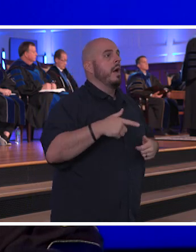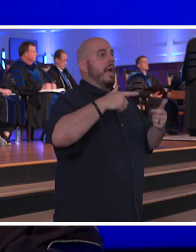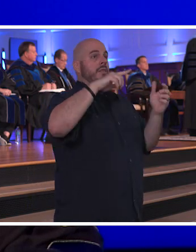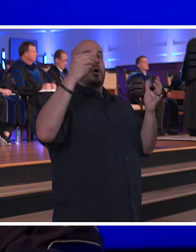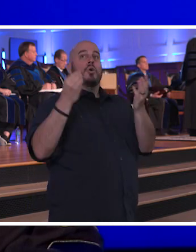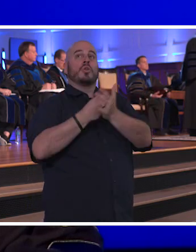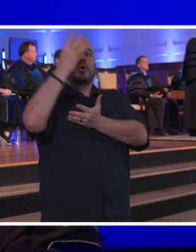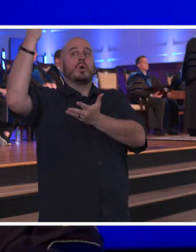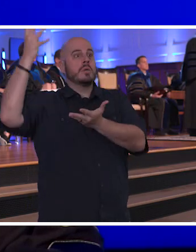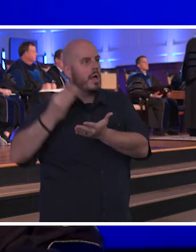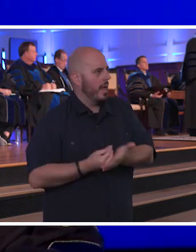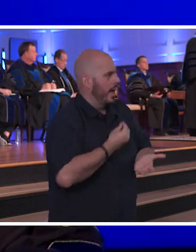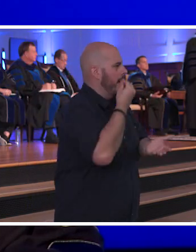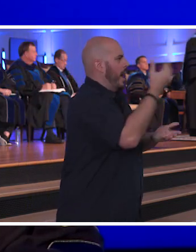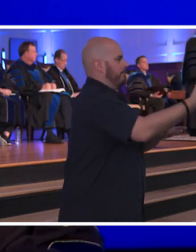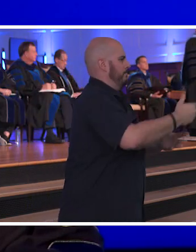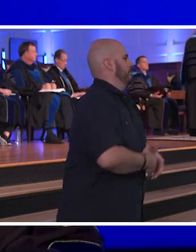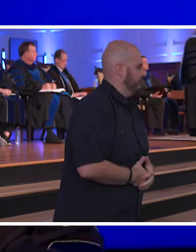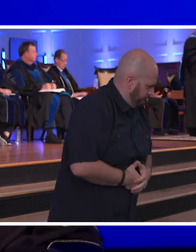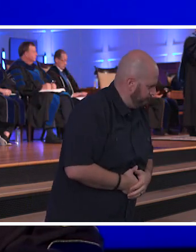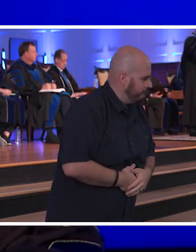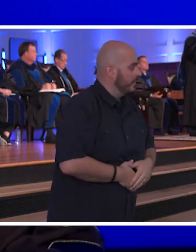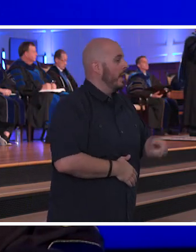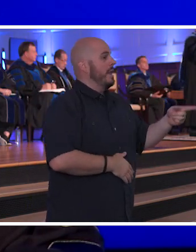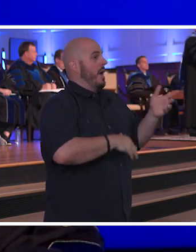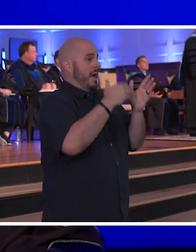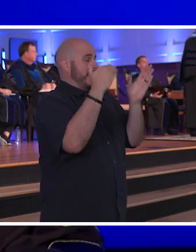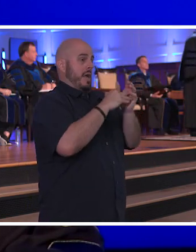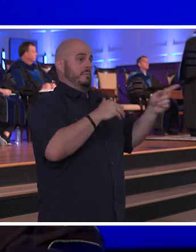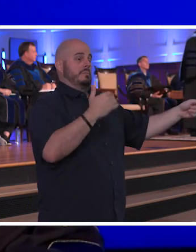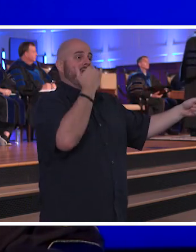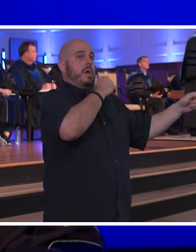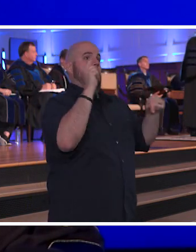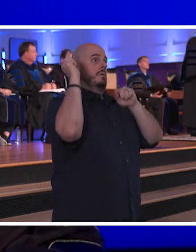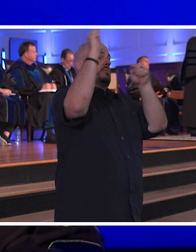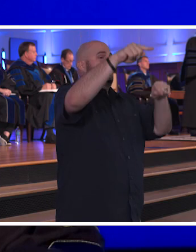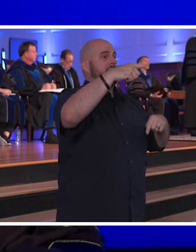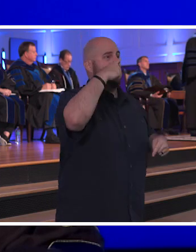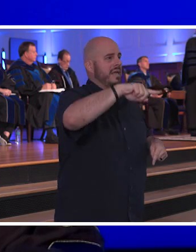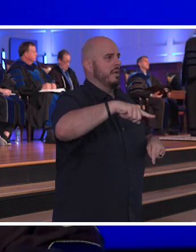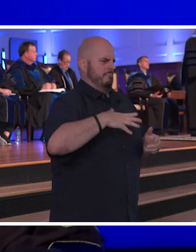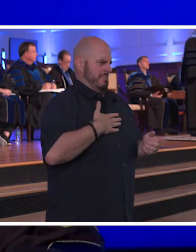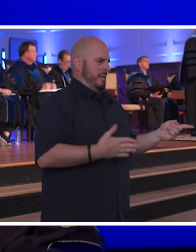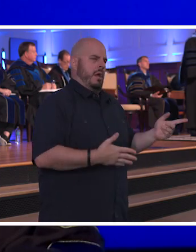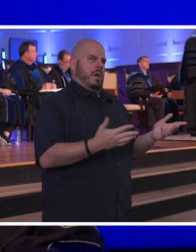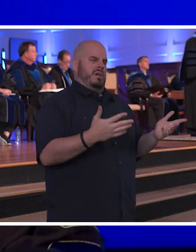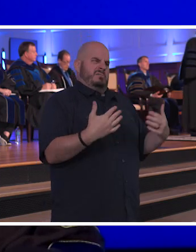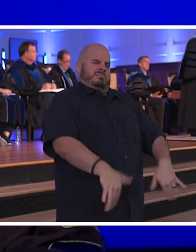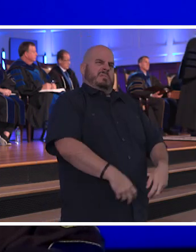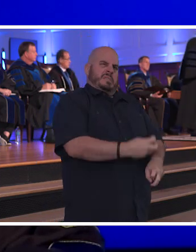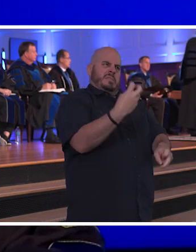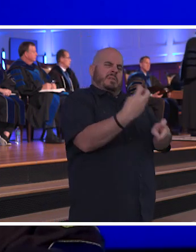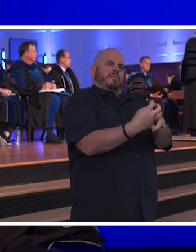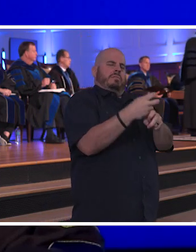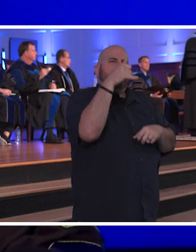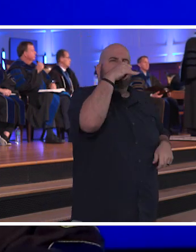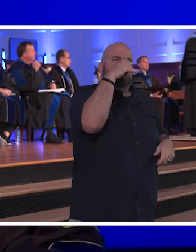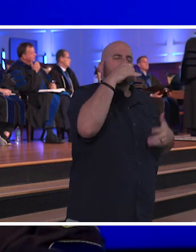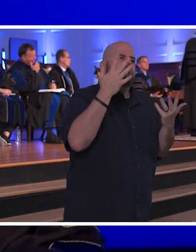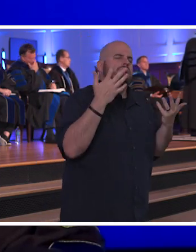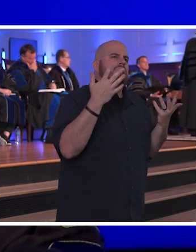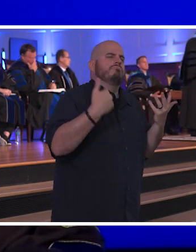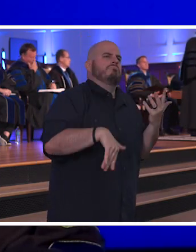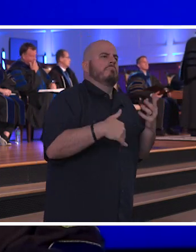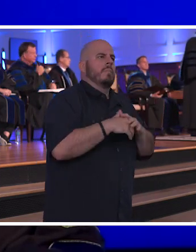news. Now again, when she went to Thailand, she admits it was hard. It was difficult. I did go